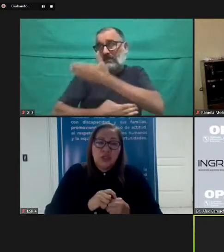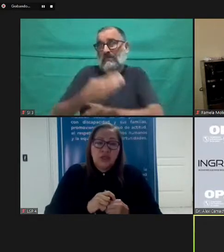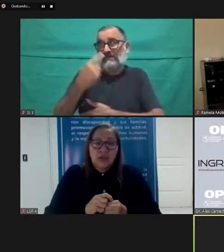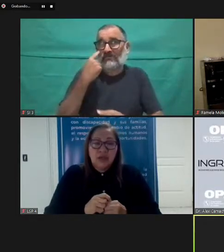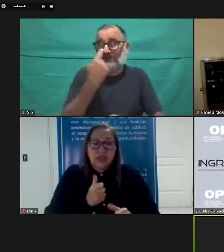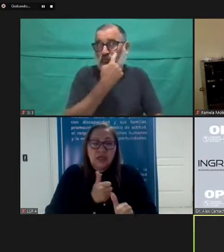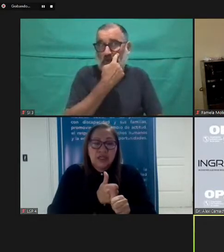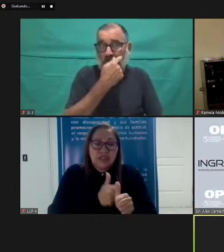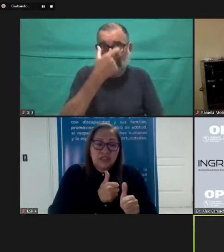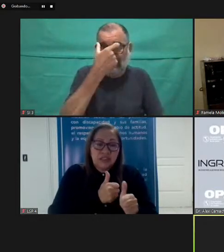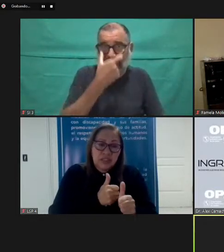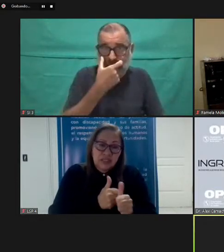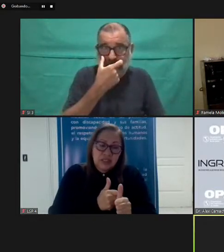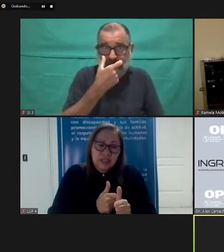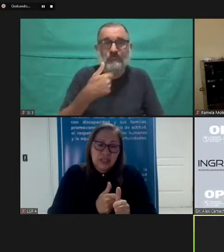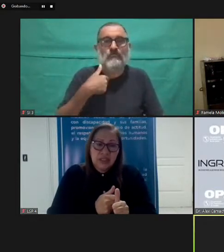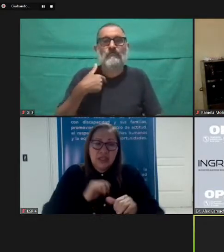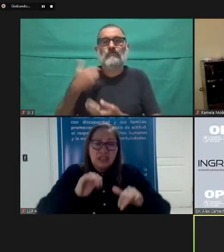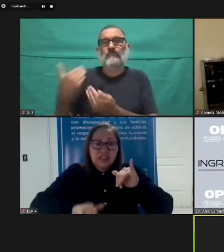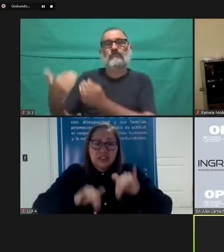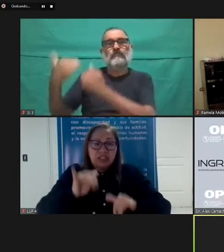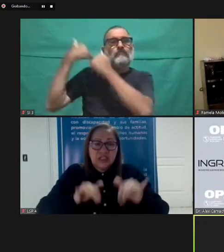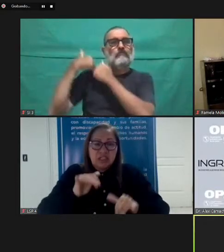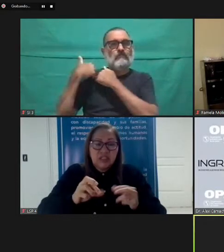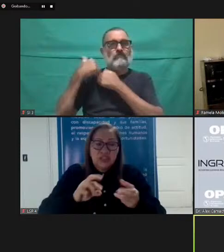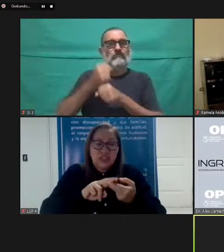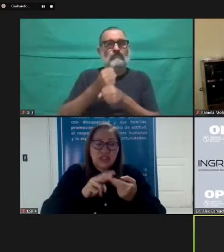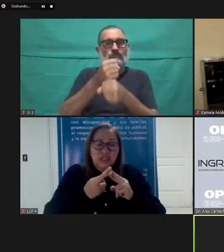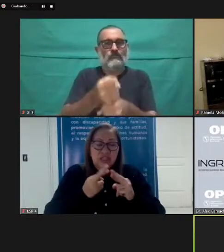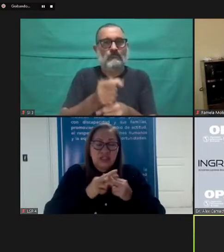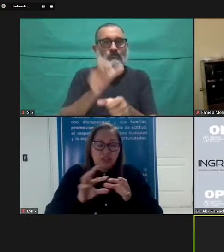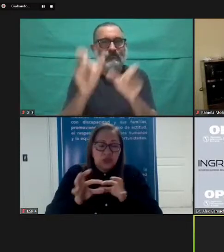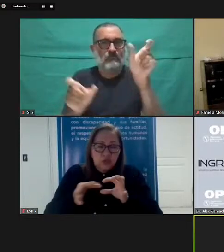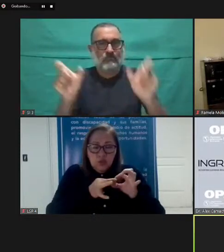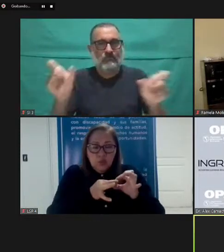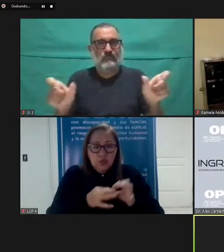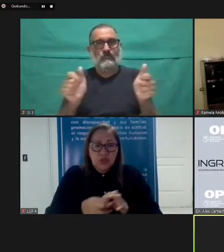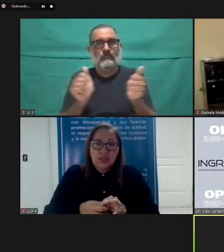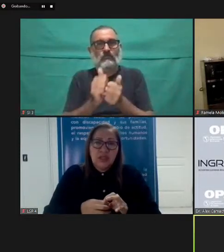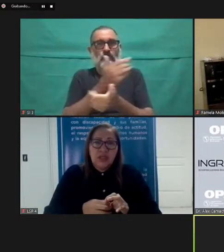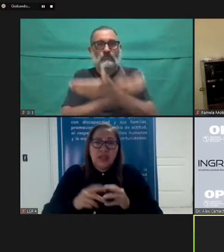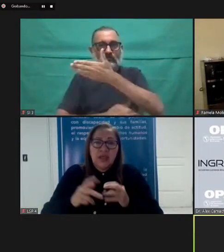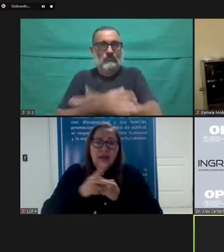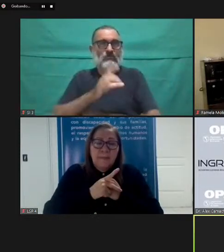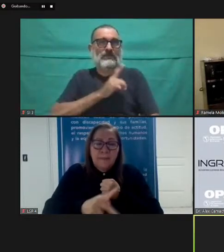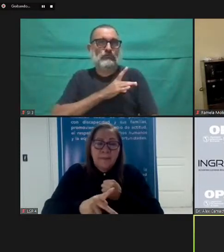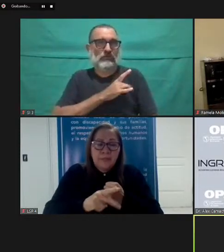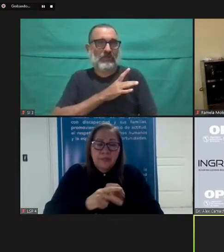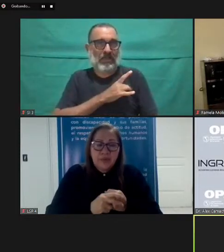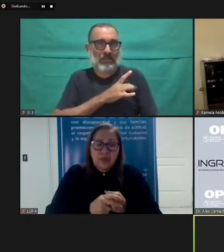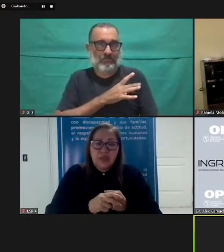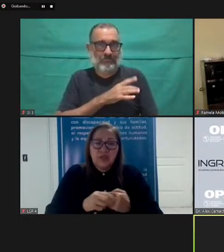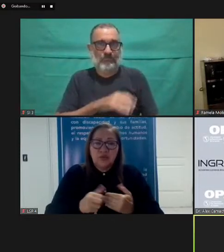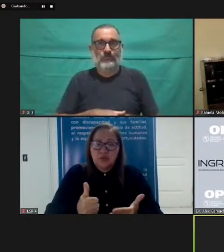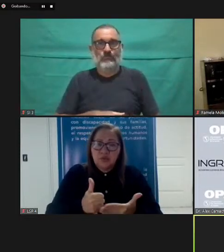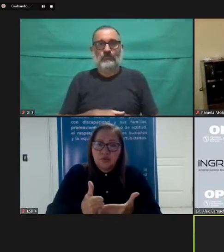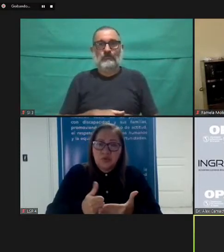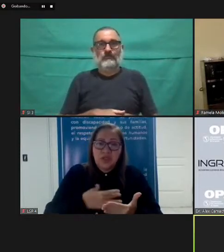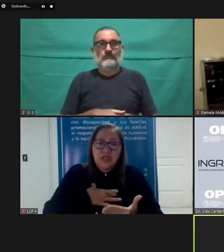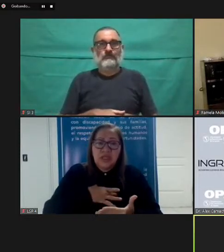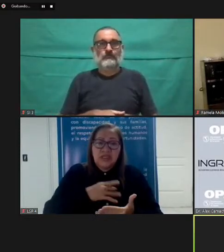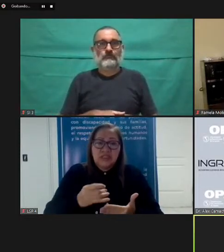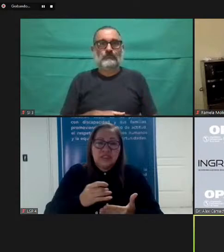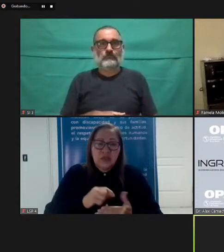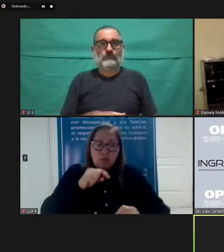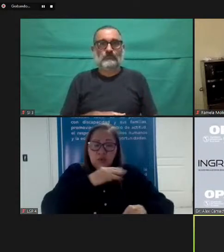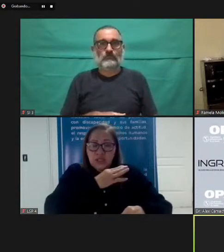disability in chile and also coming and representing the employer of the u.n